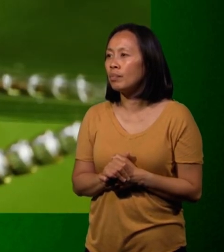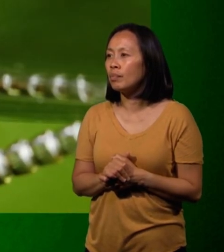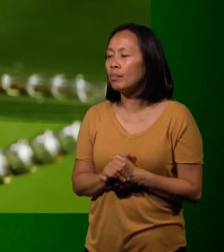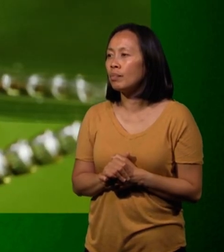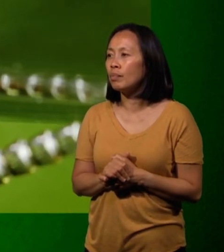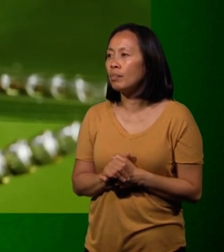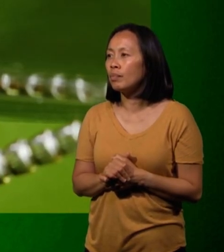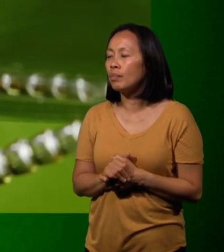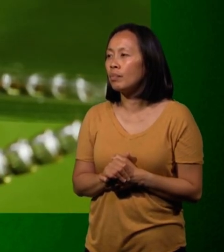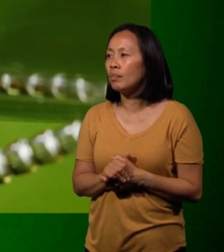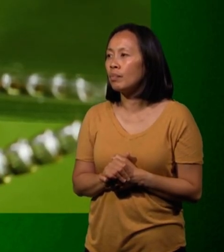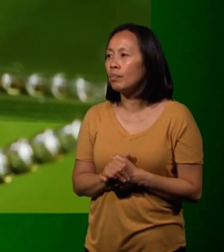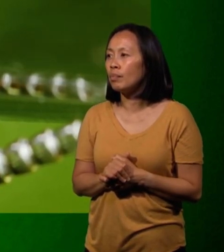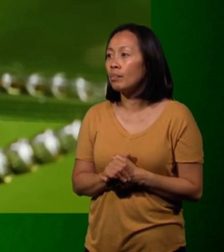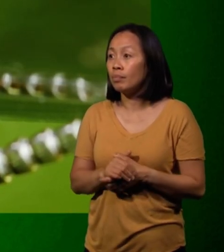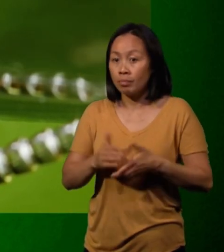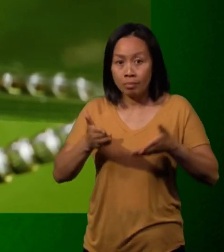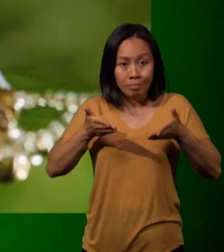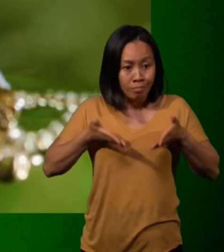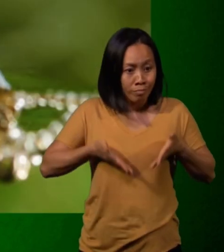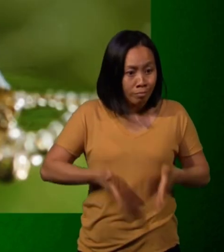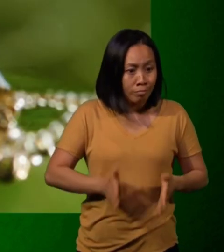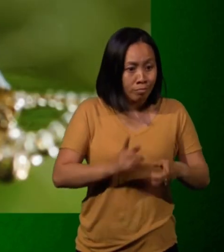Within weeks of their life cycle beginning,